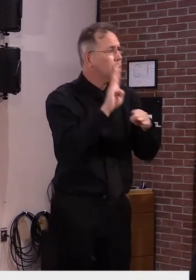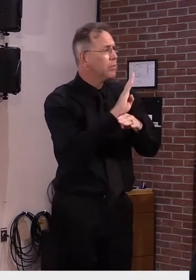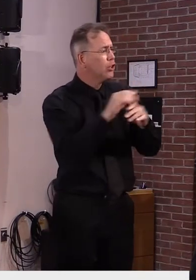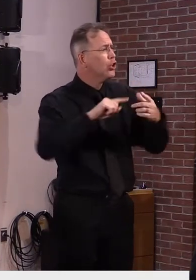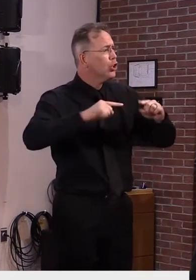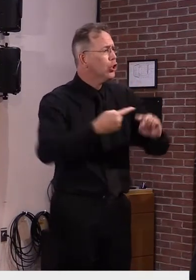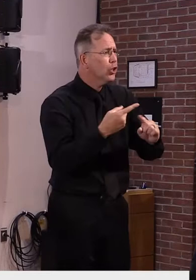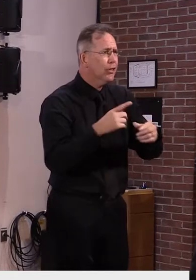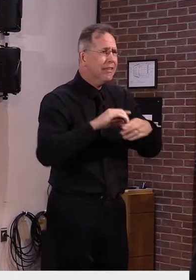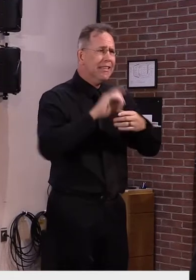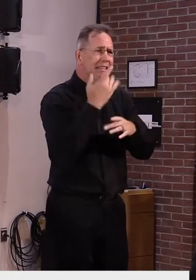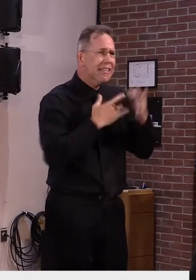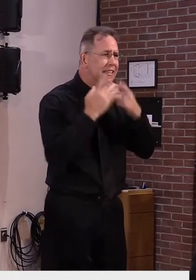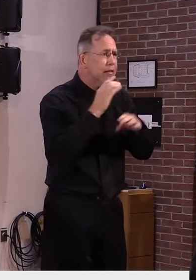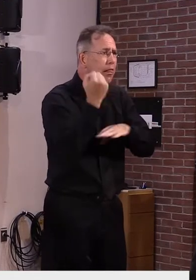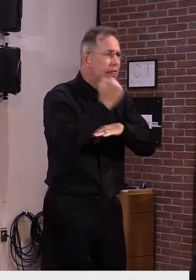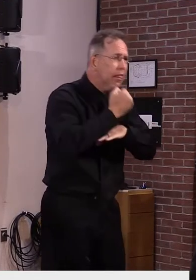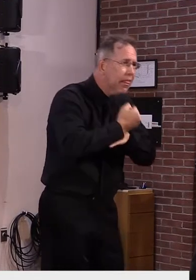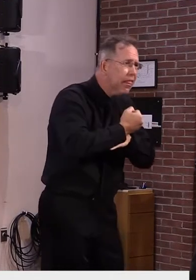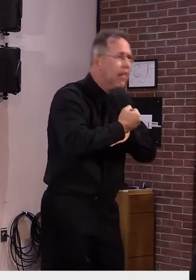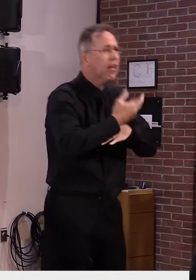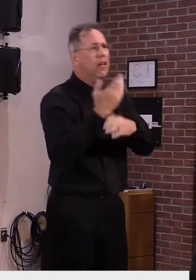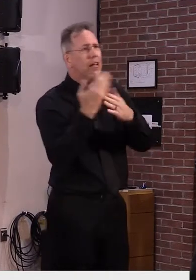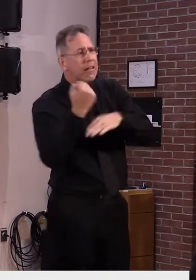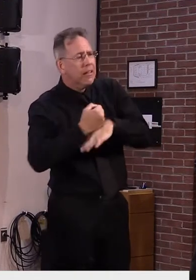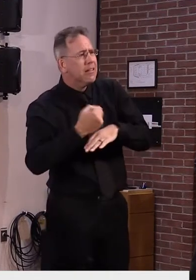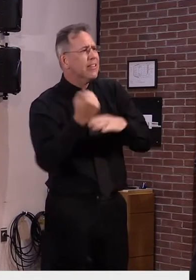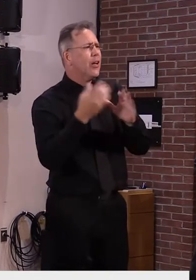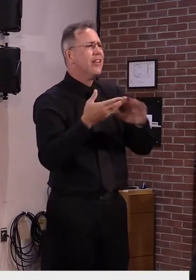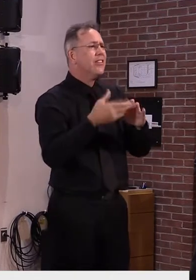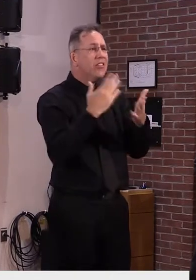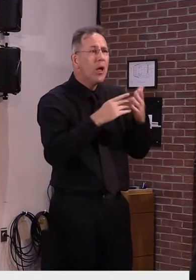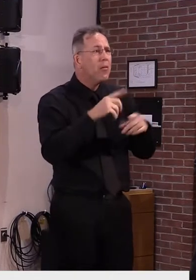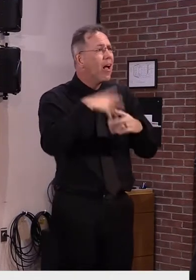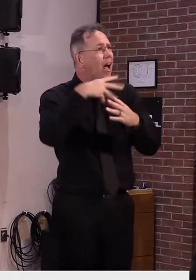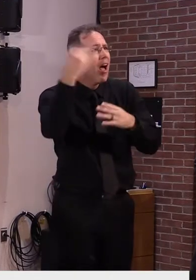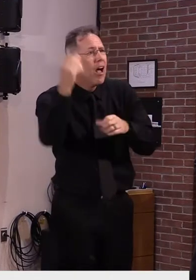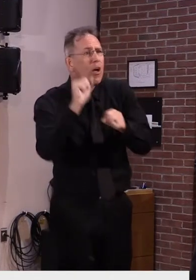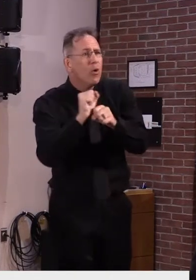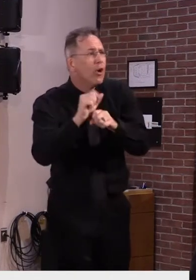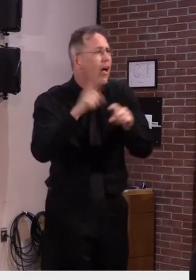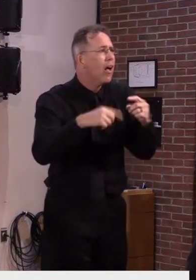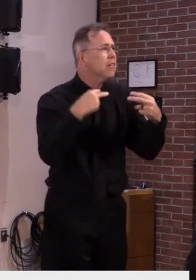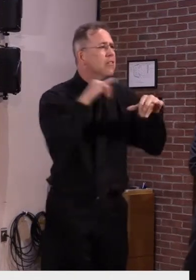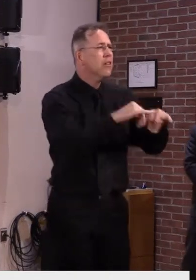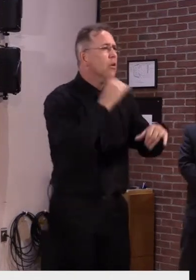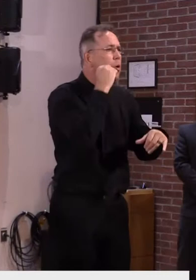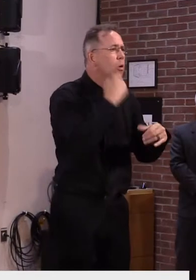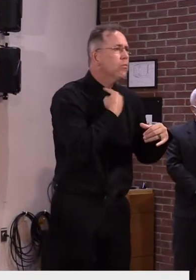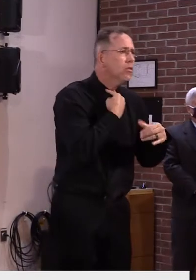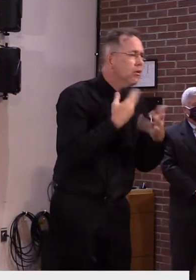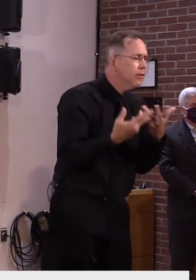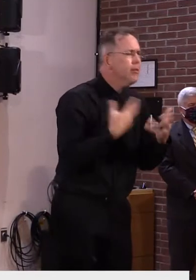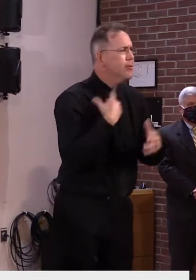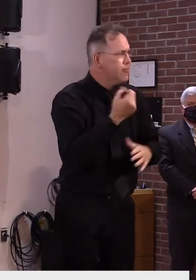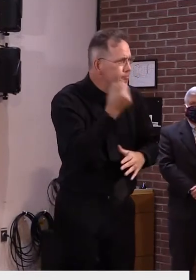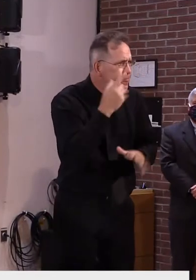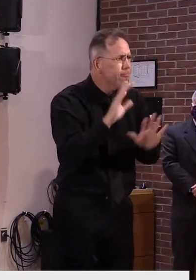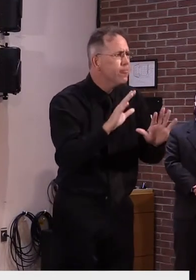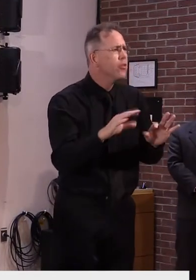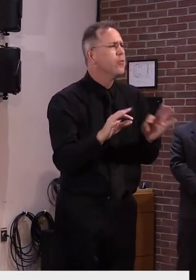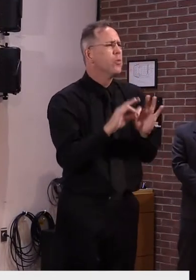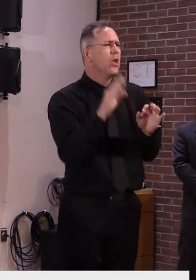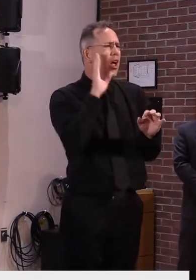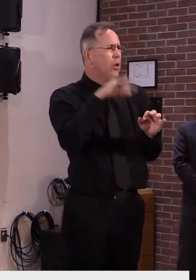put out of work, making it difficult for family and businesses to make ends meet, and seeing the closed doors on too many of our